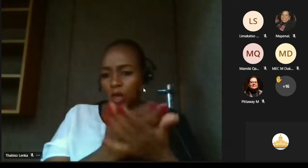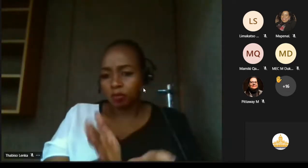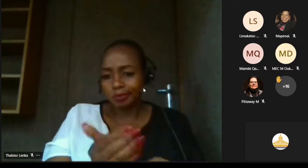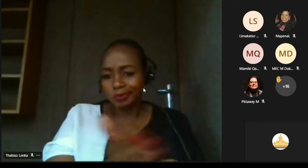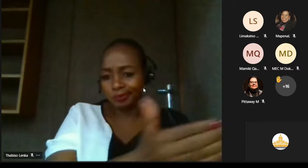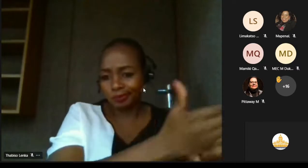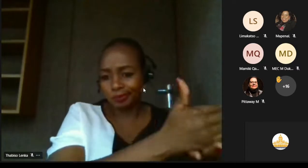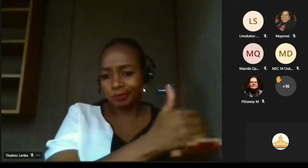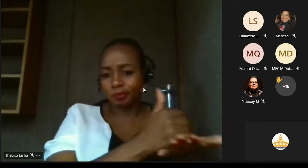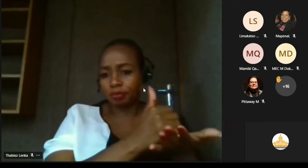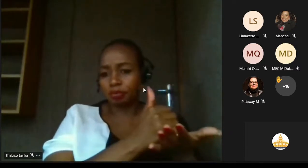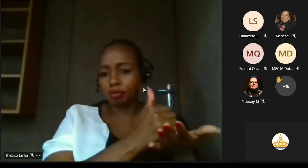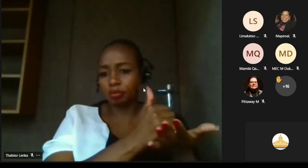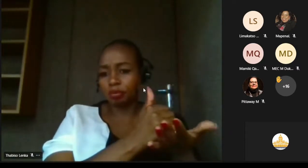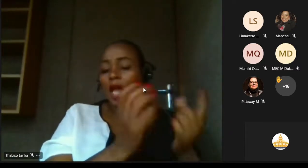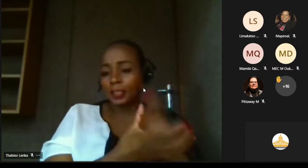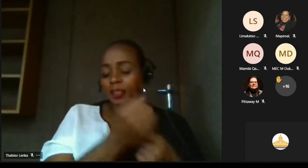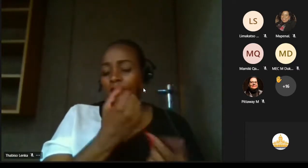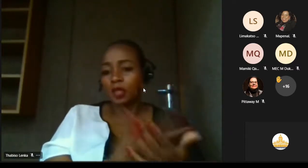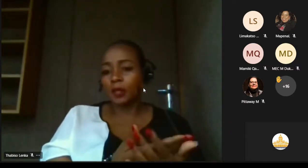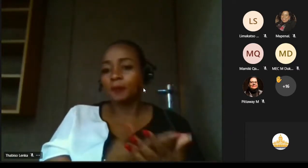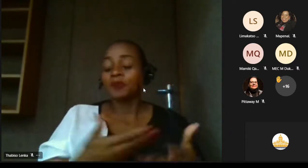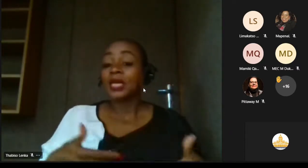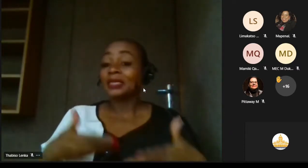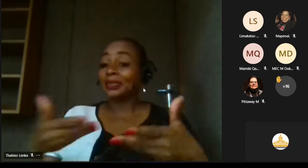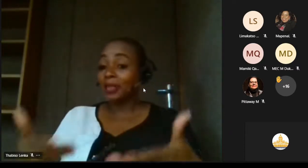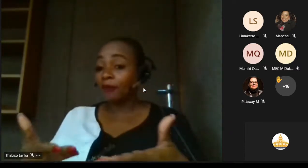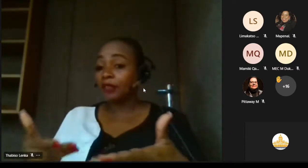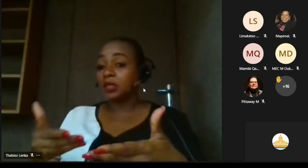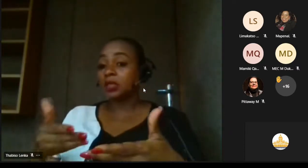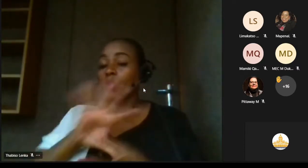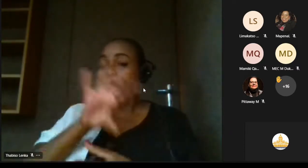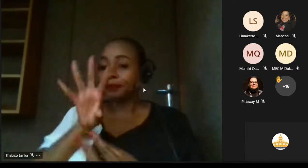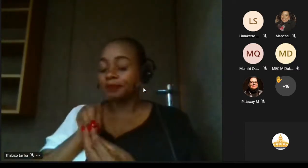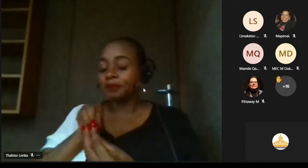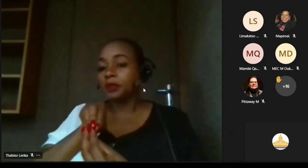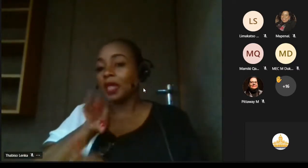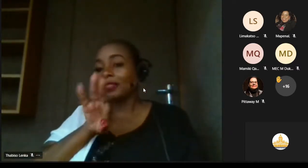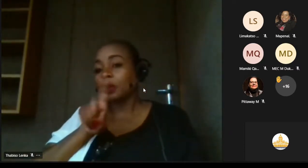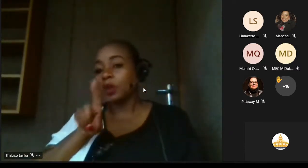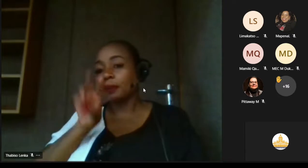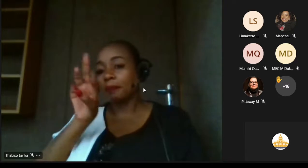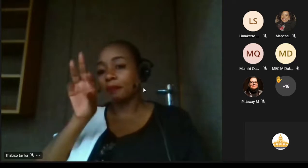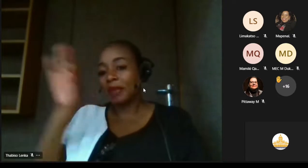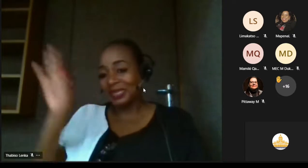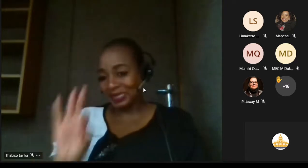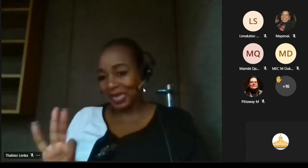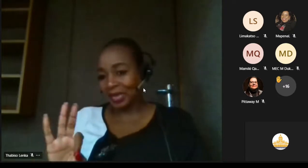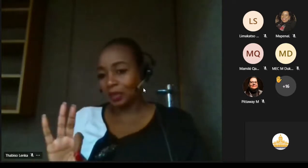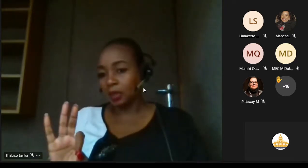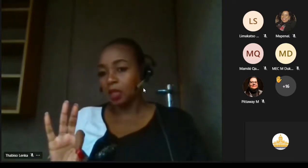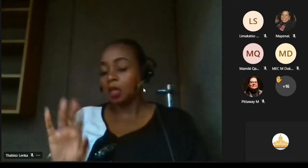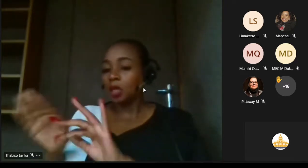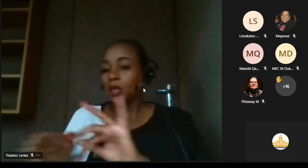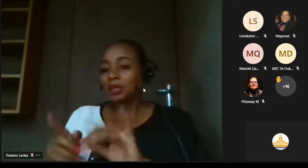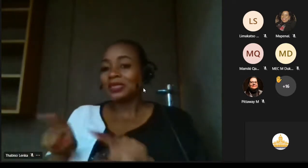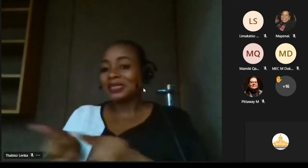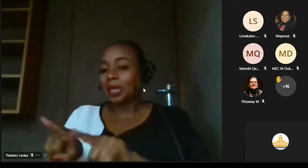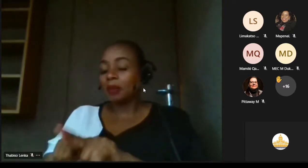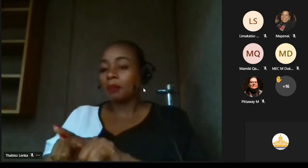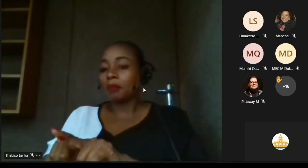pushing revenue. Service charges contribute the highest to the total revenue of 41%, followed by transfer and subsidies